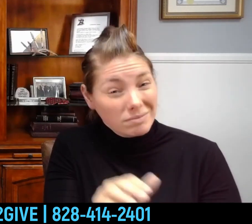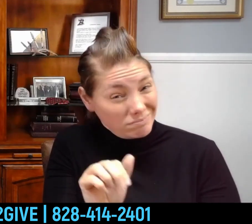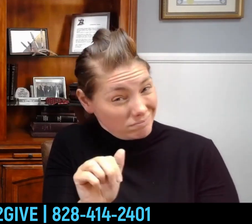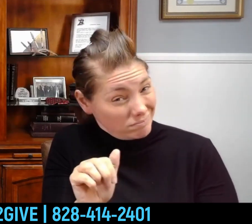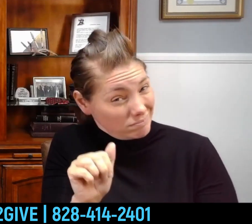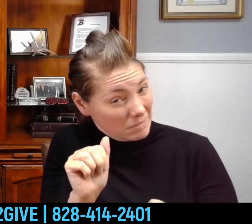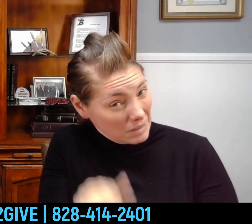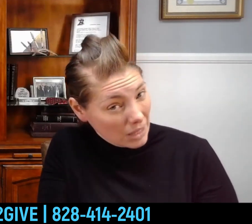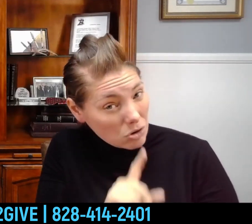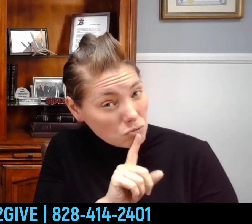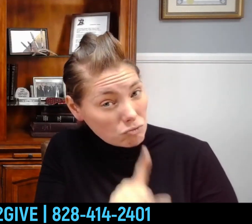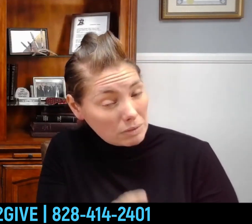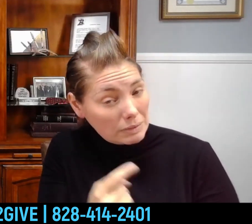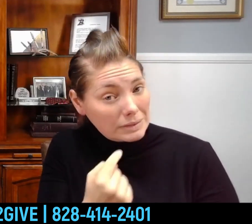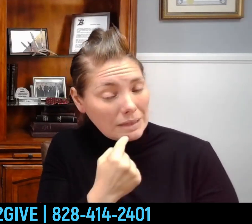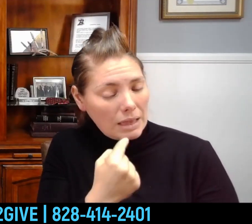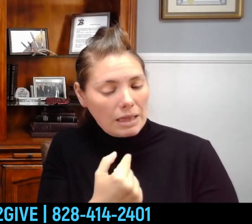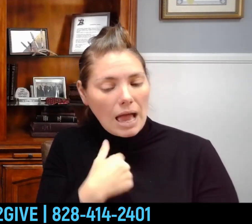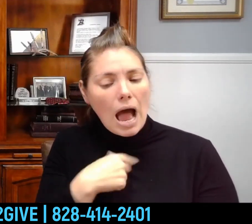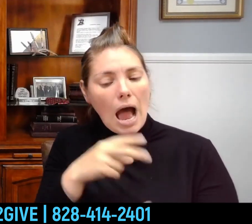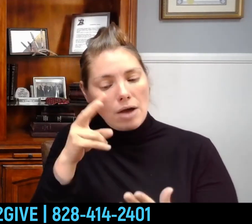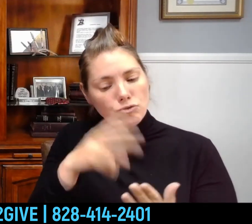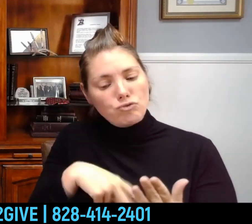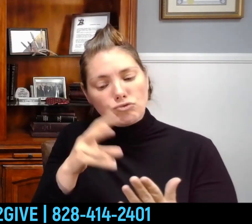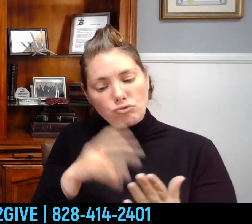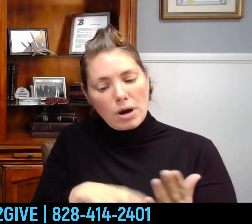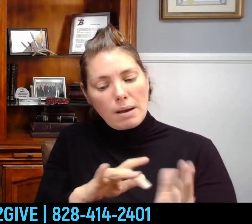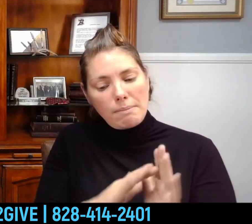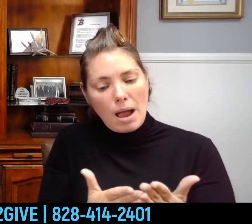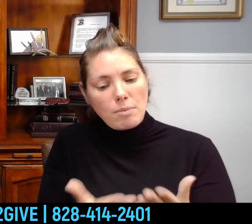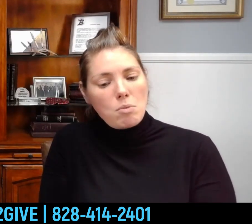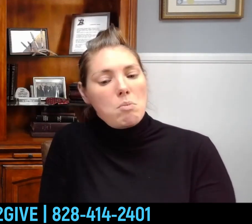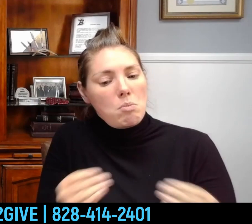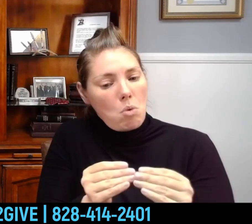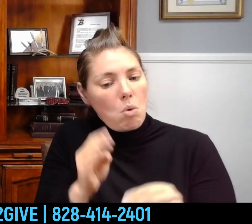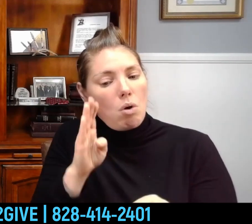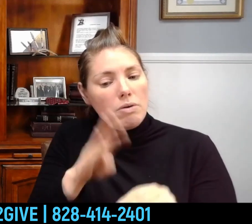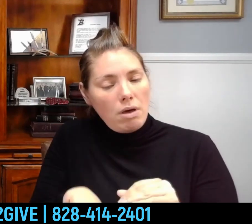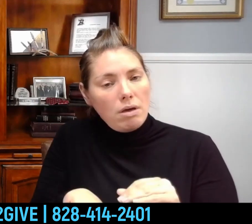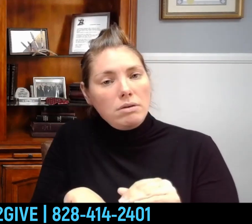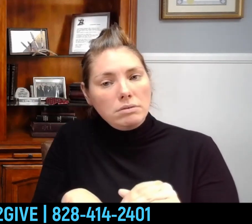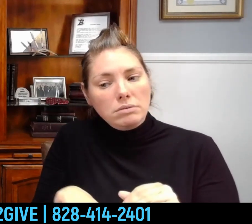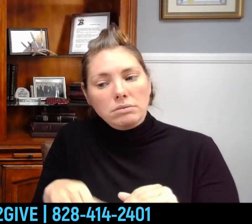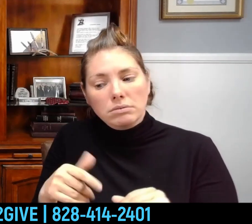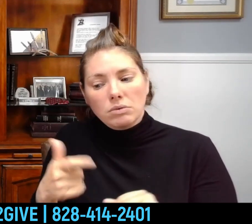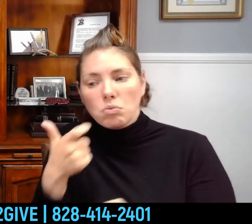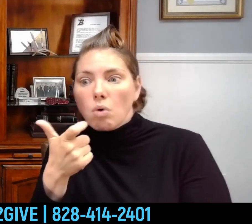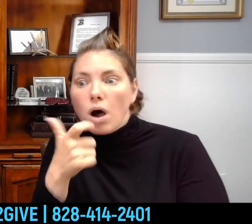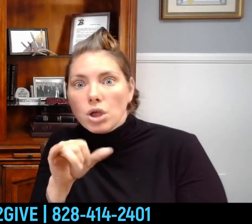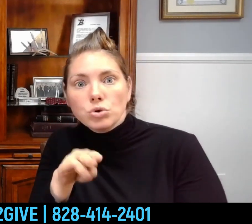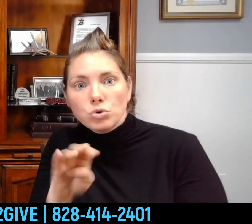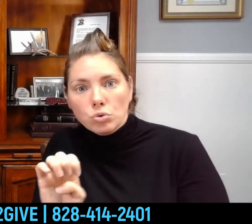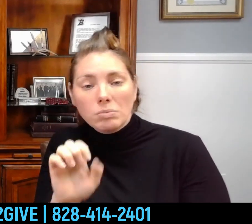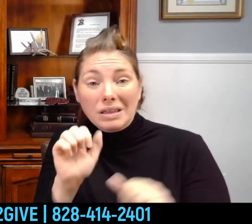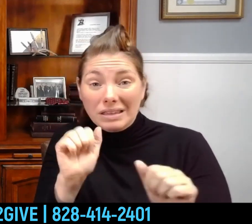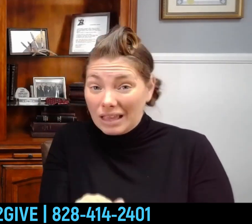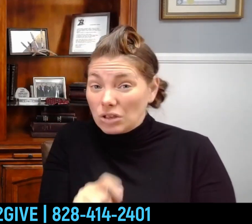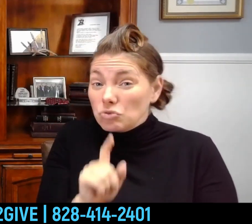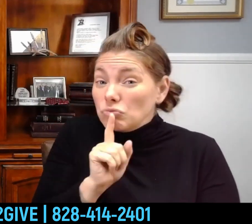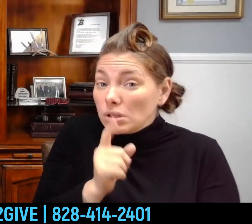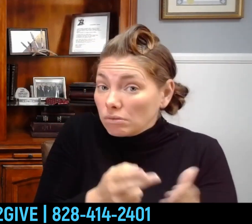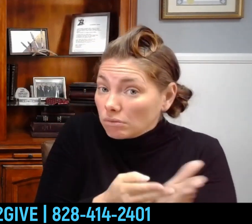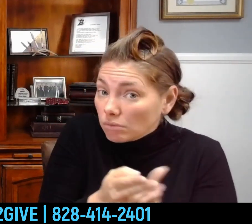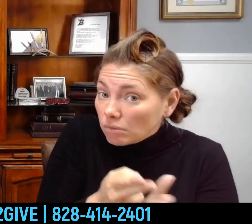that I've read my Bible more than I've watched YouTube? Can you really say